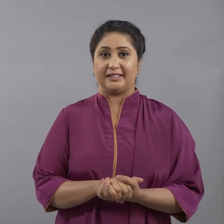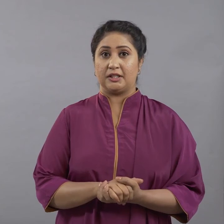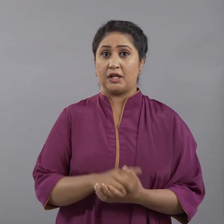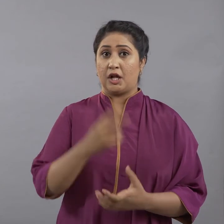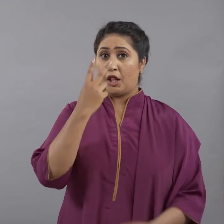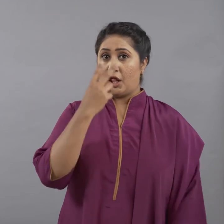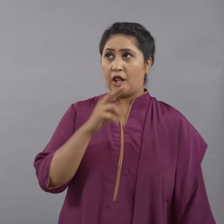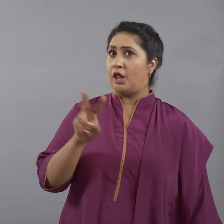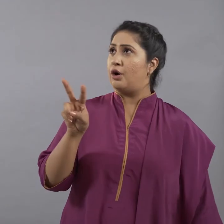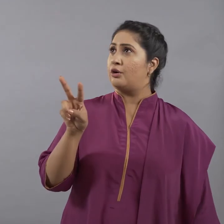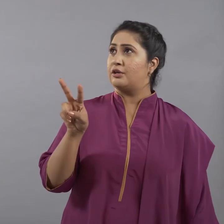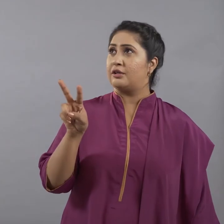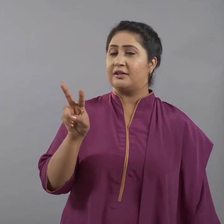Look.